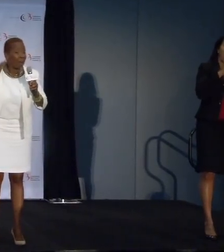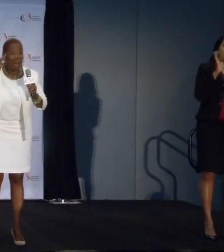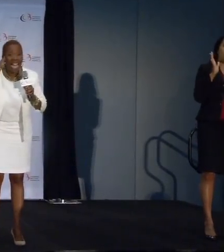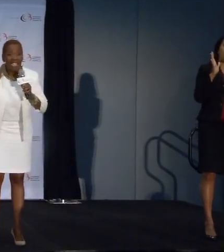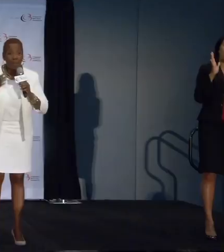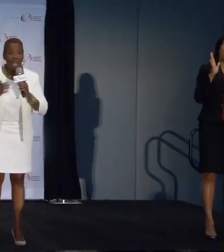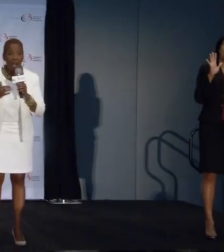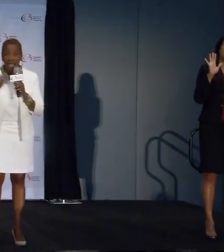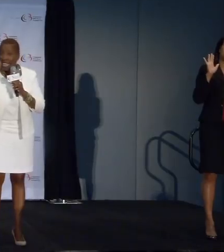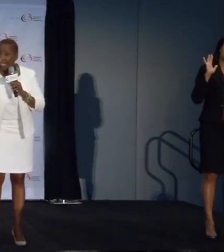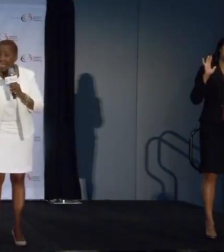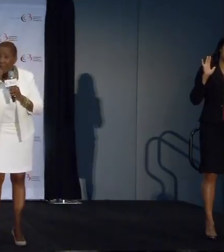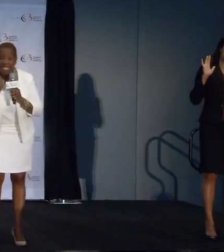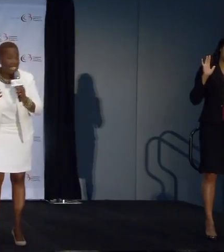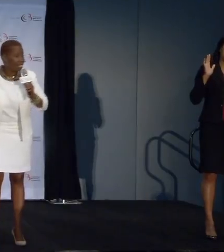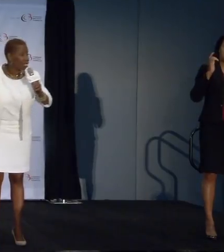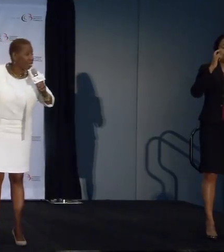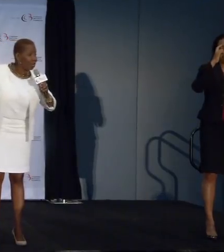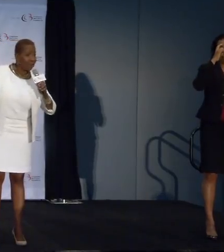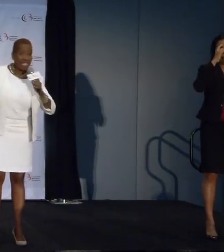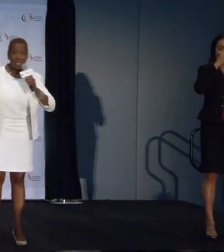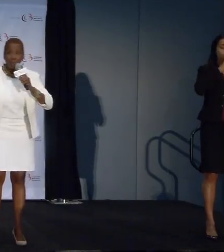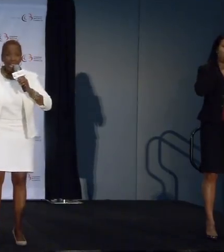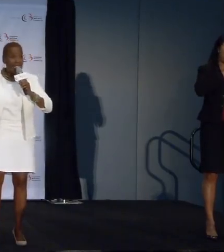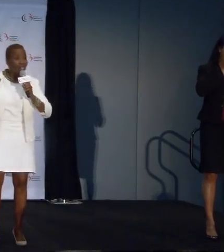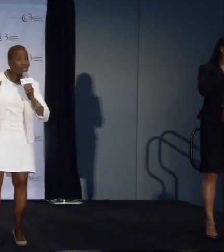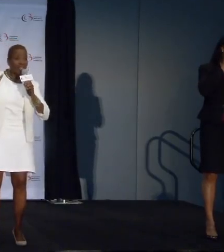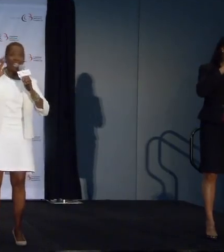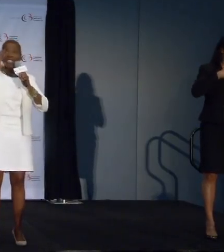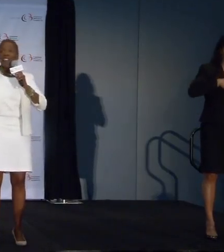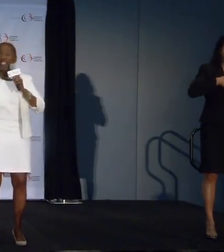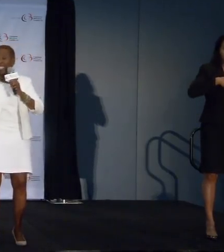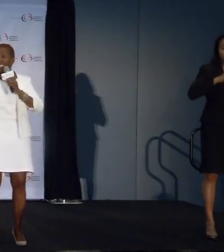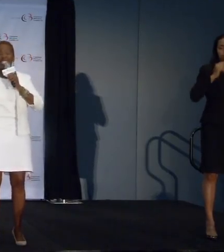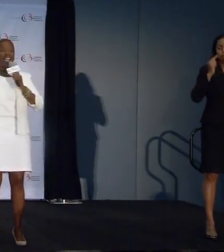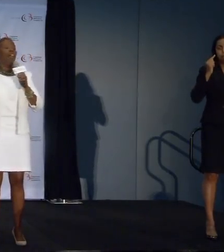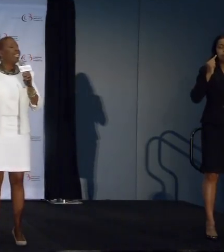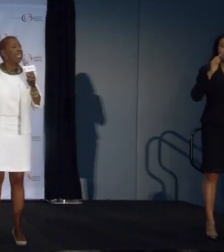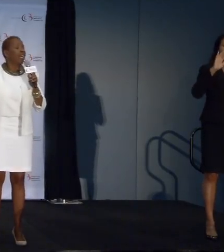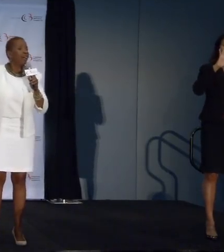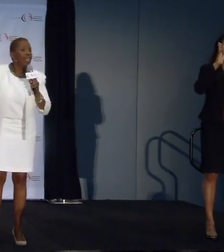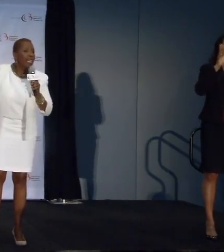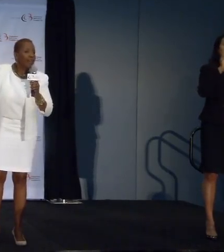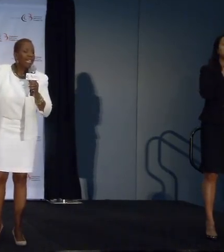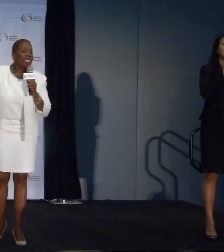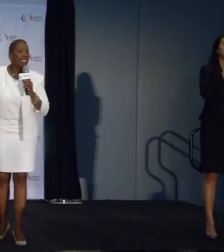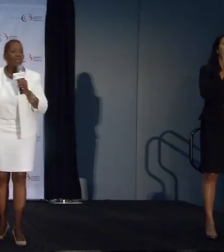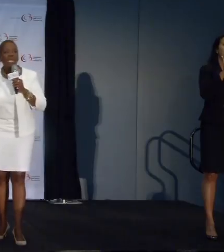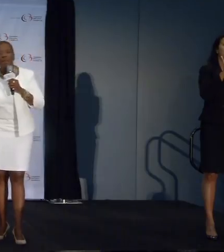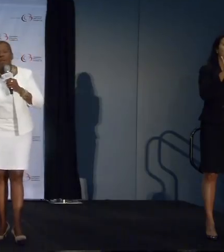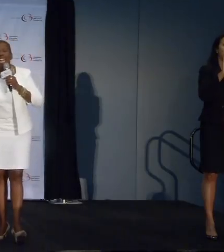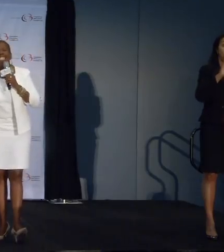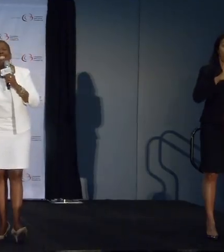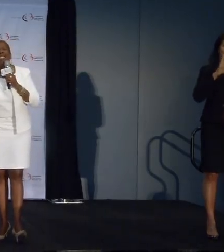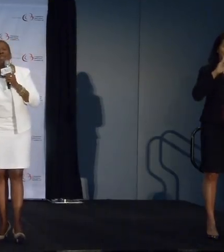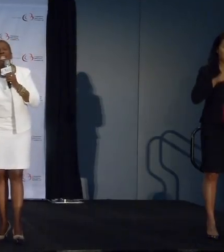go. In my mind, in my heart, the limitations, the cooties, the pain, the hurt, the fantasy, all let go. And when that song came on, I just began